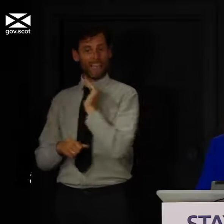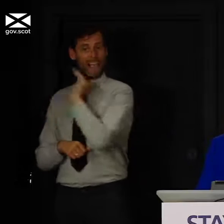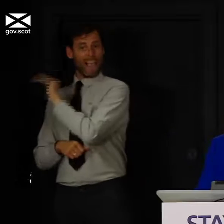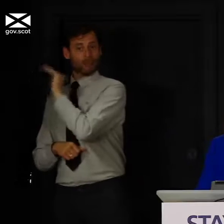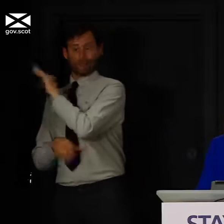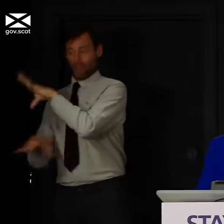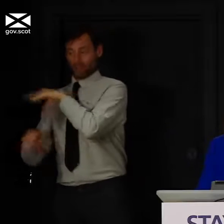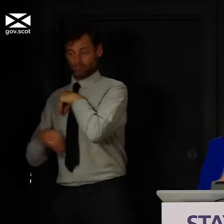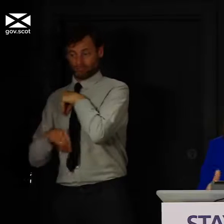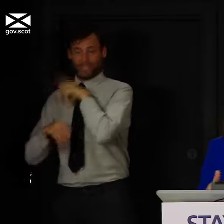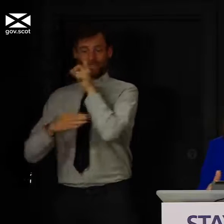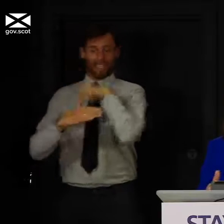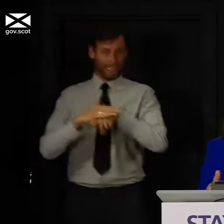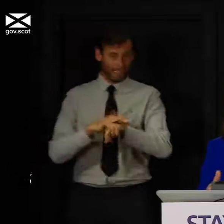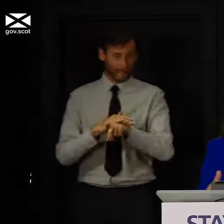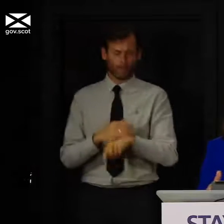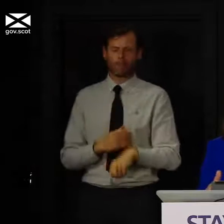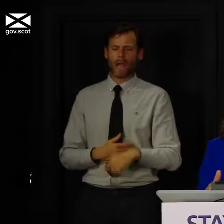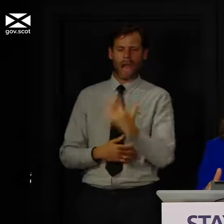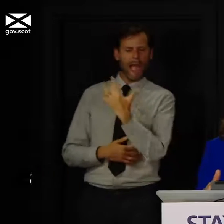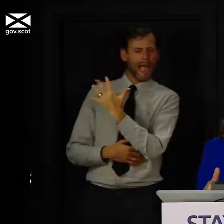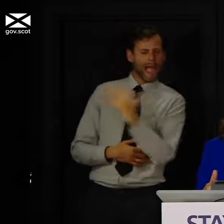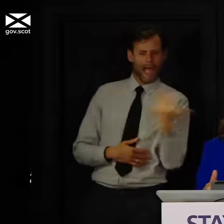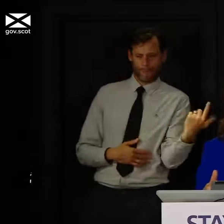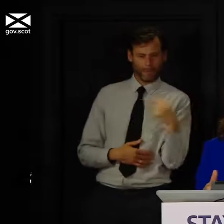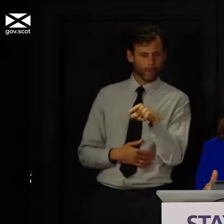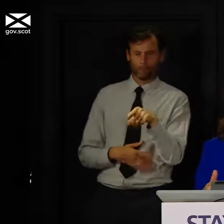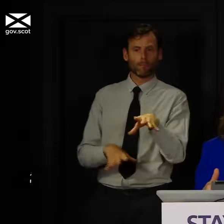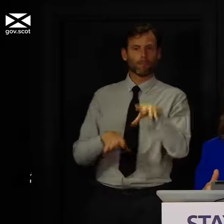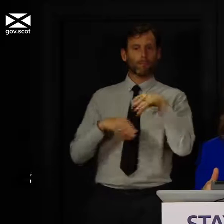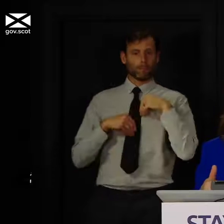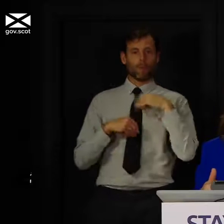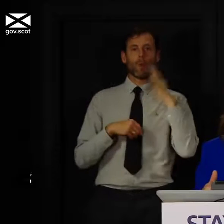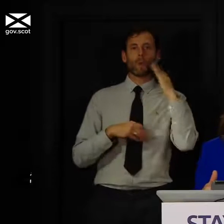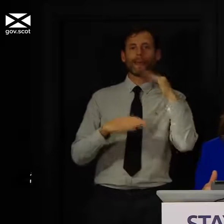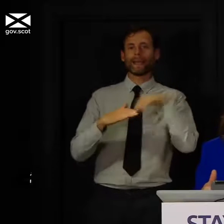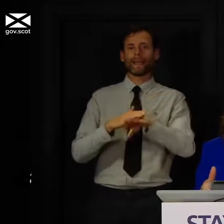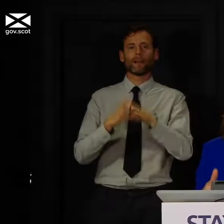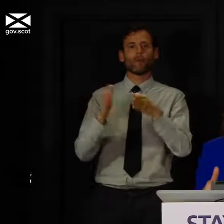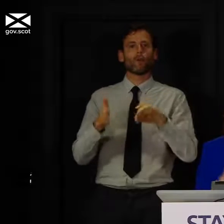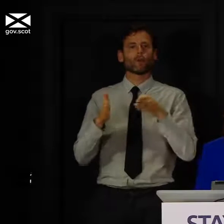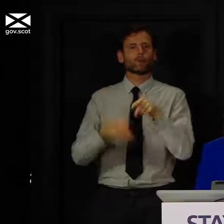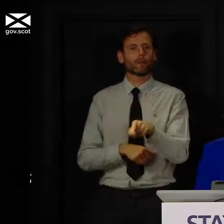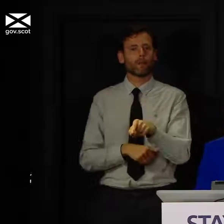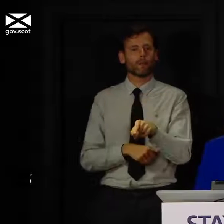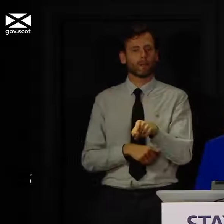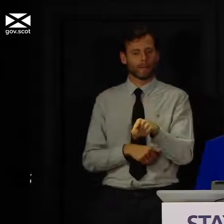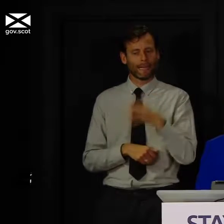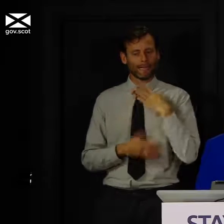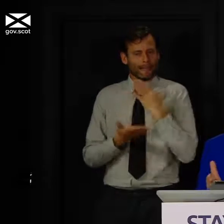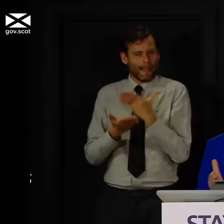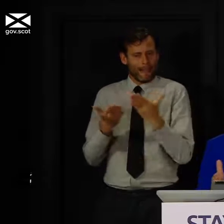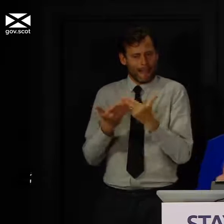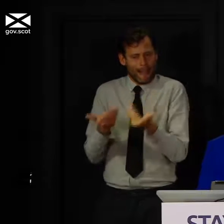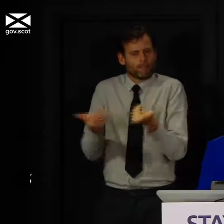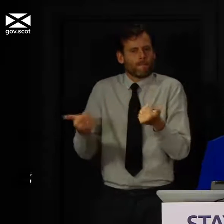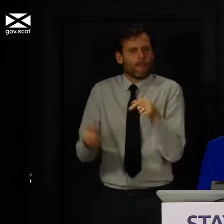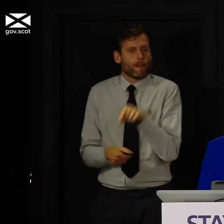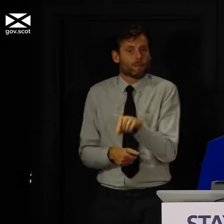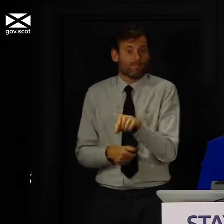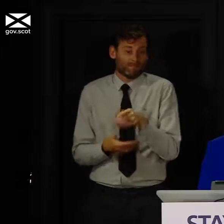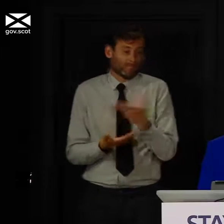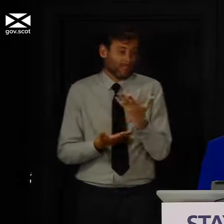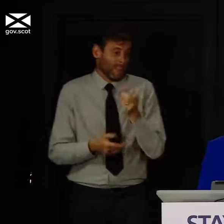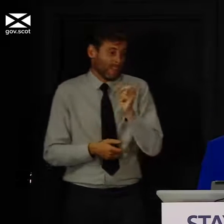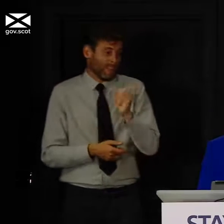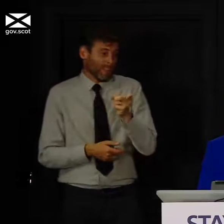in hospital and how many were already incubating the virus on admission to hospital. So that's